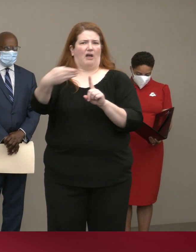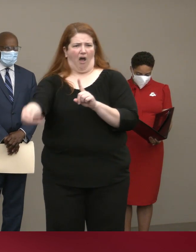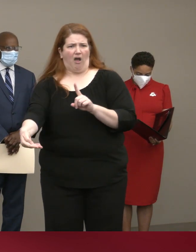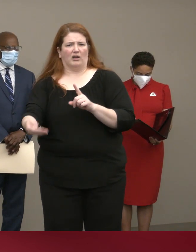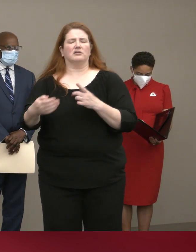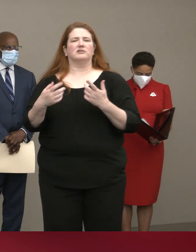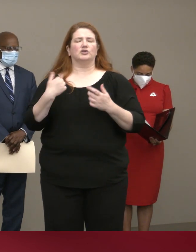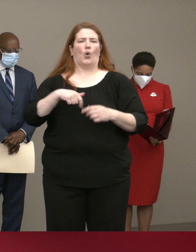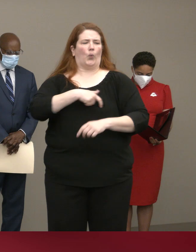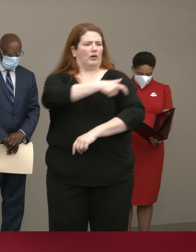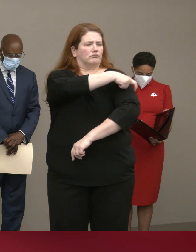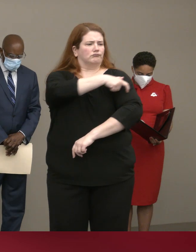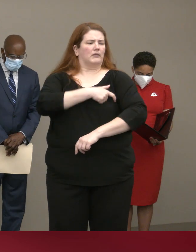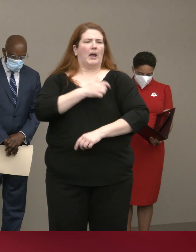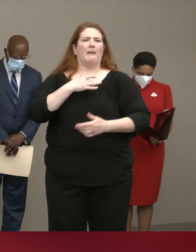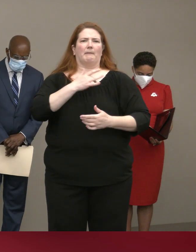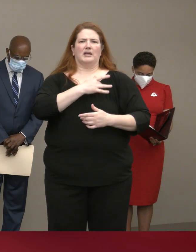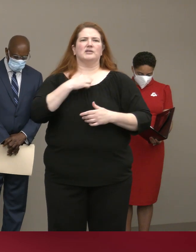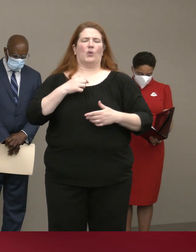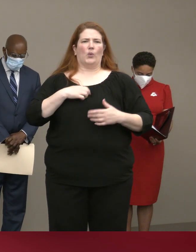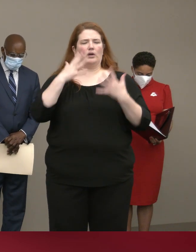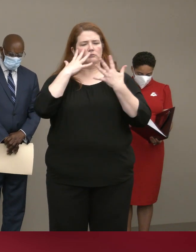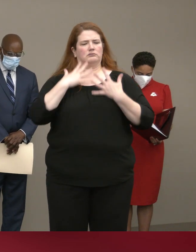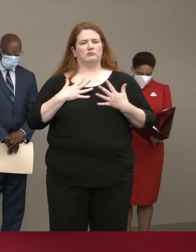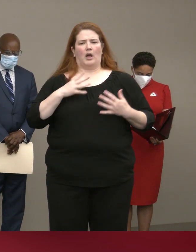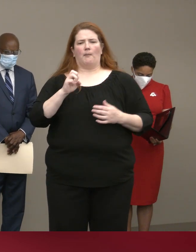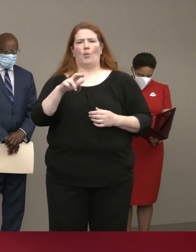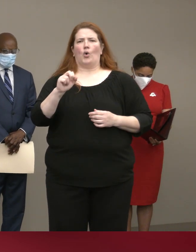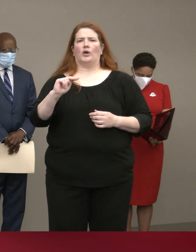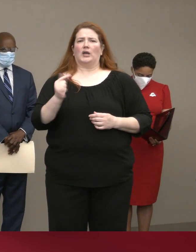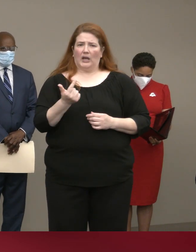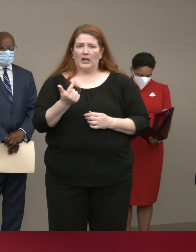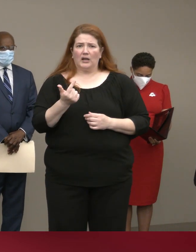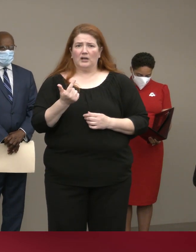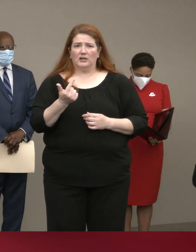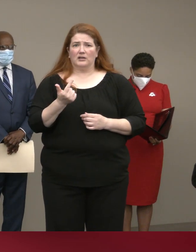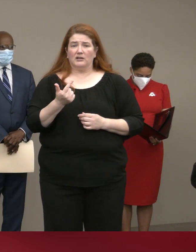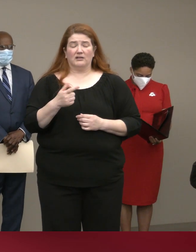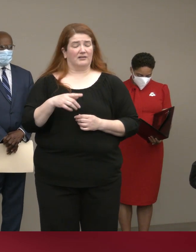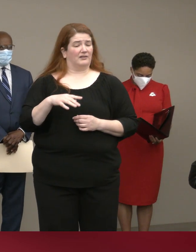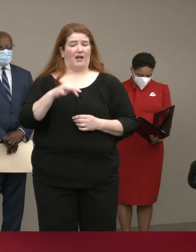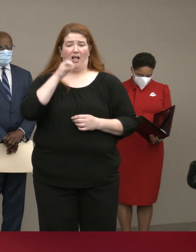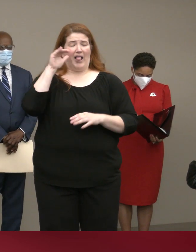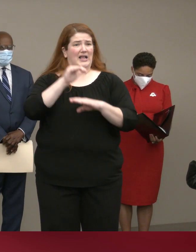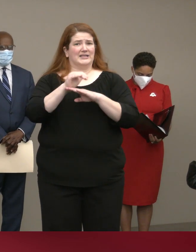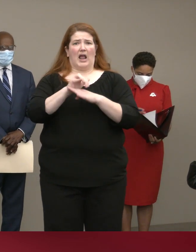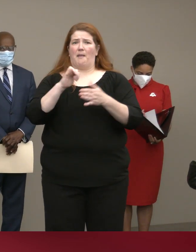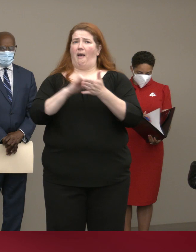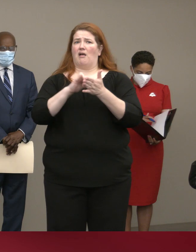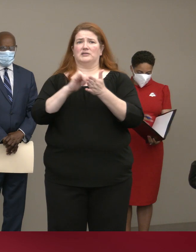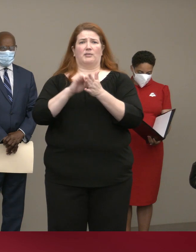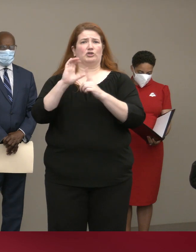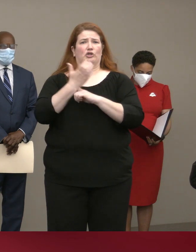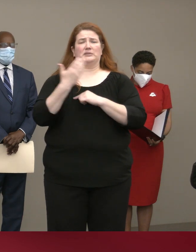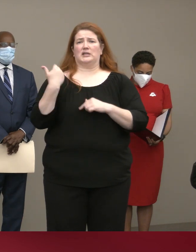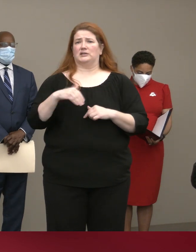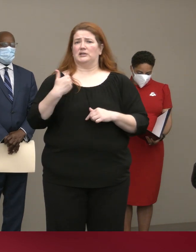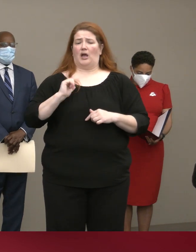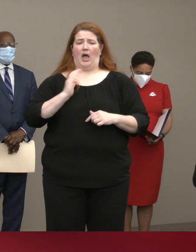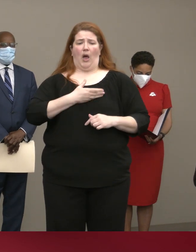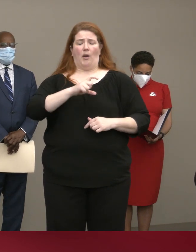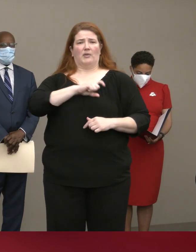did an extraordinary job under nearly impossible circumstances. I honor our officers. We're there for